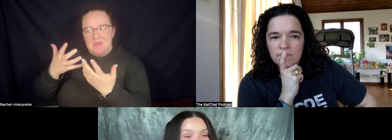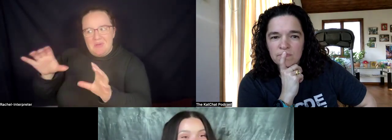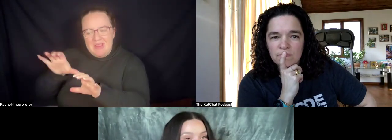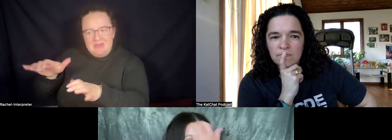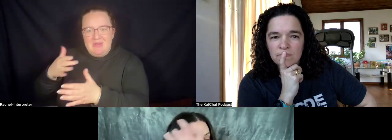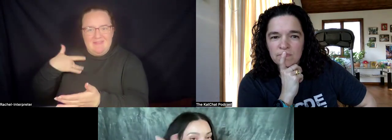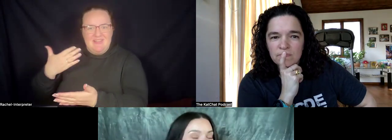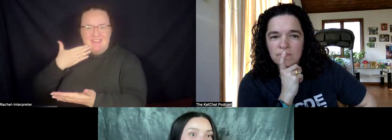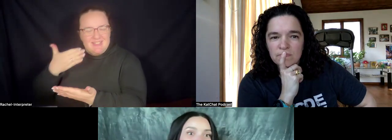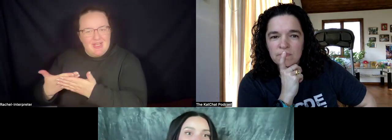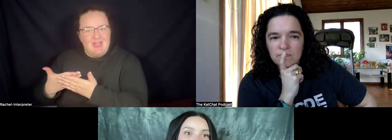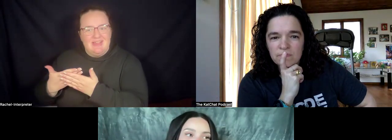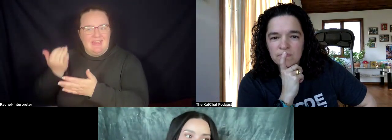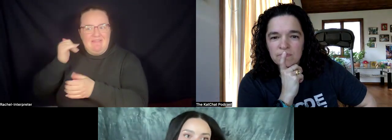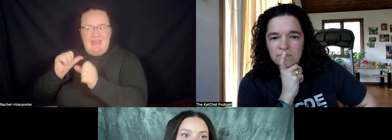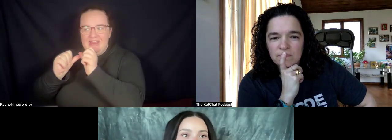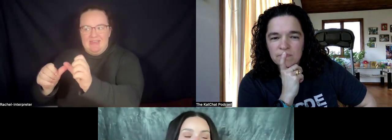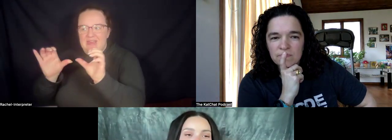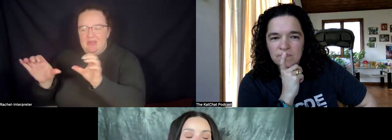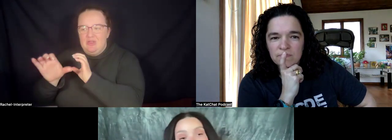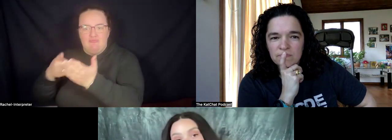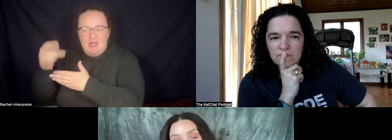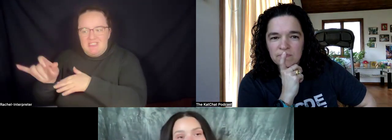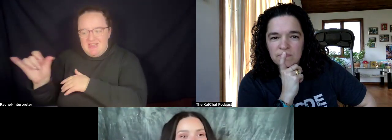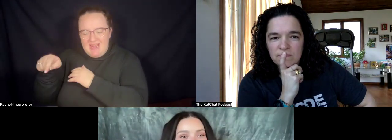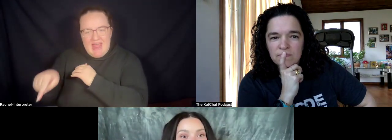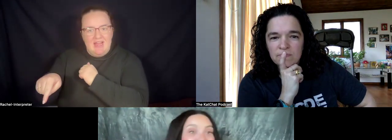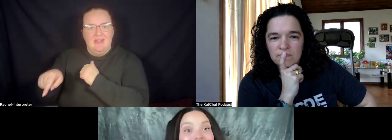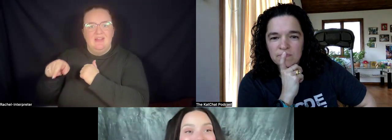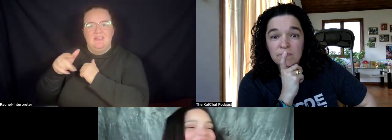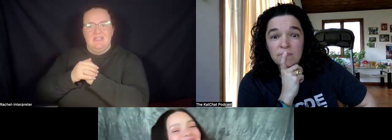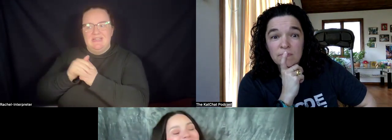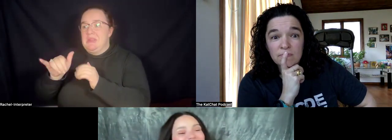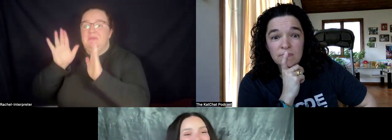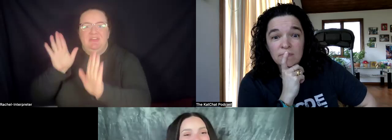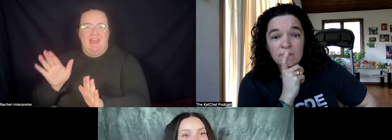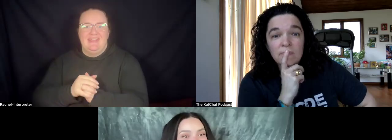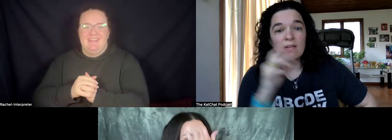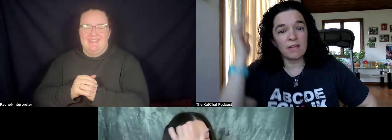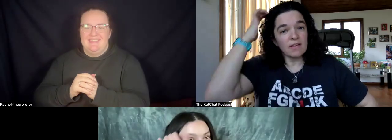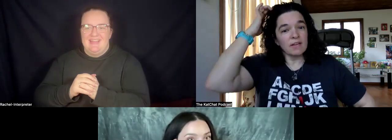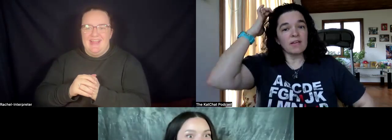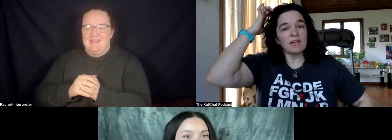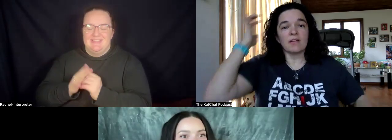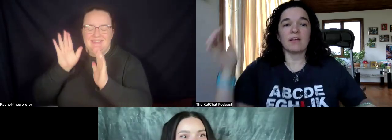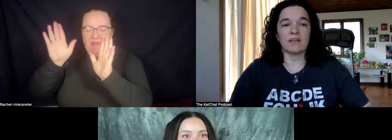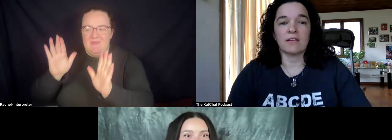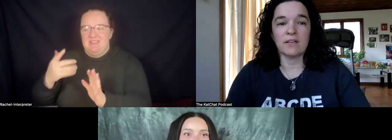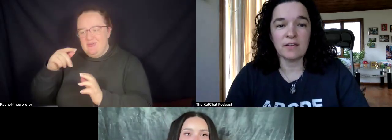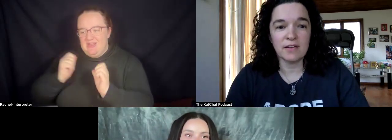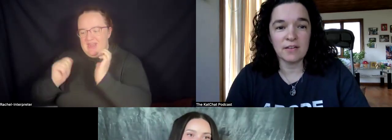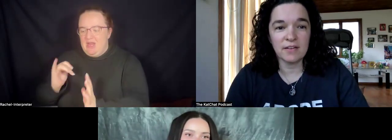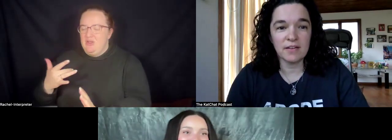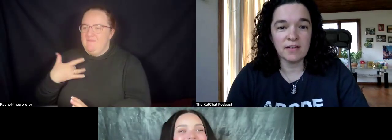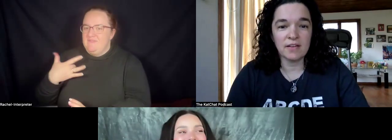feels good, and if they continue to do projects in this direction, that's great. It's lovely for an actor to feel like